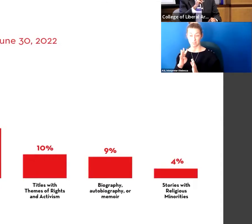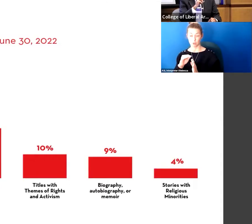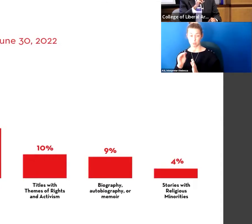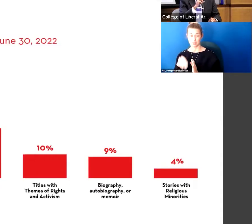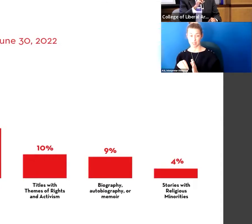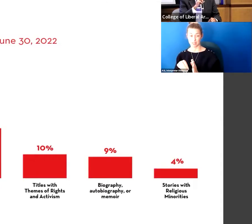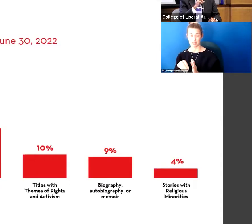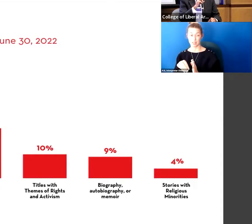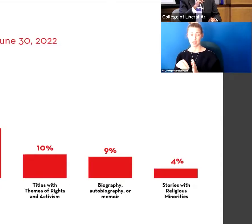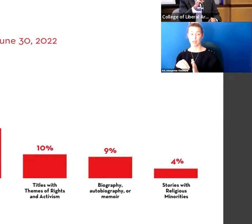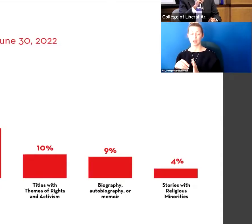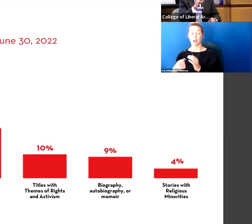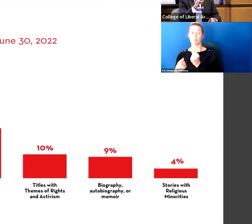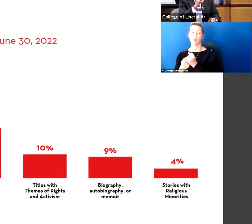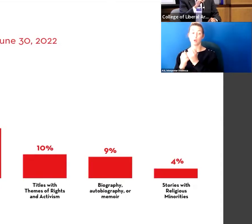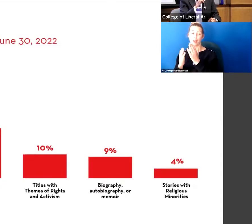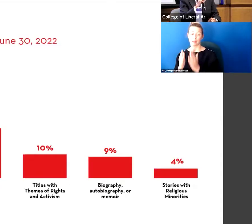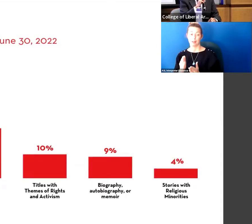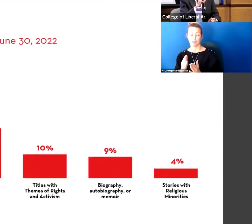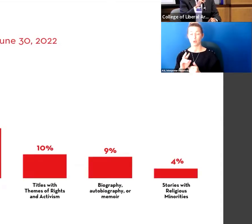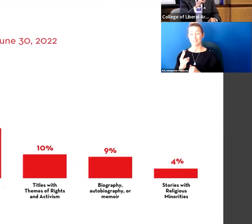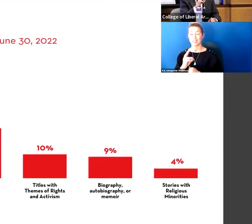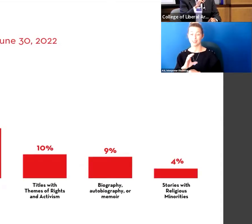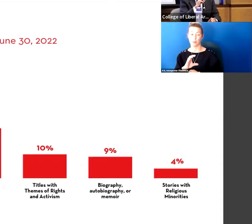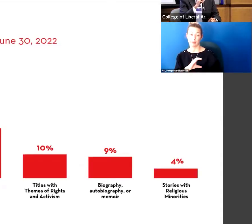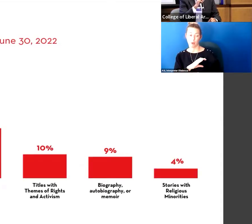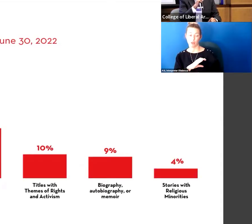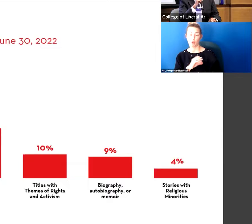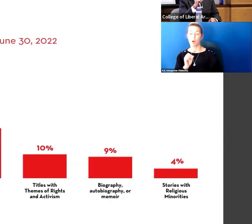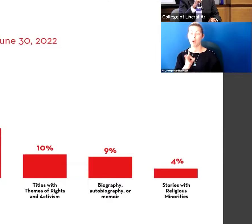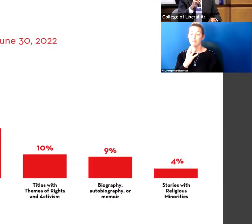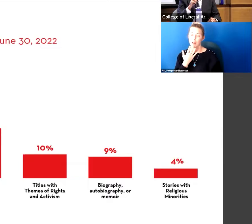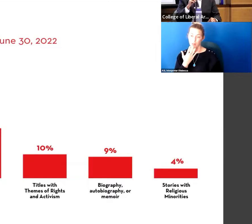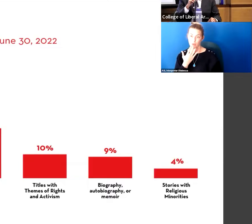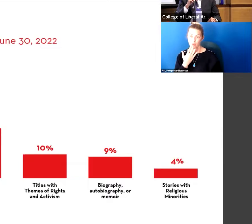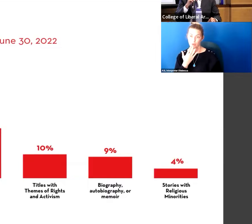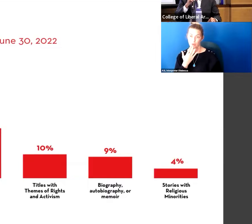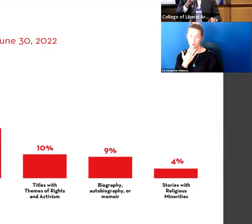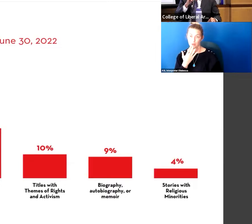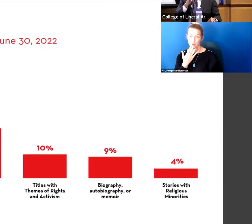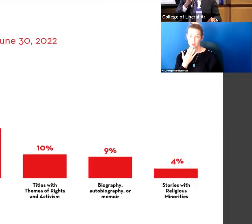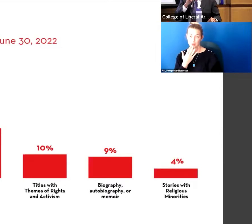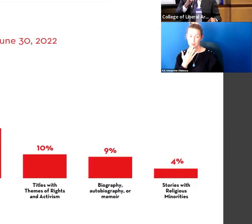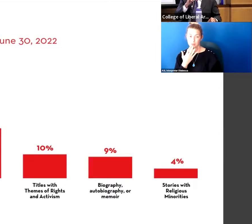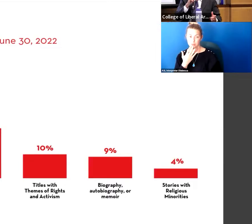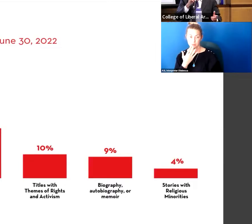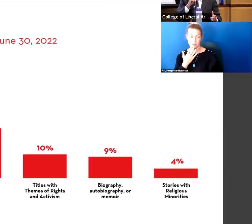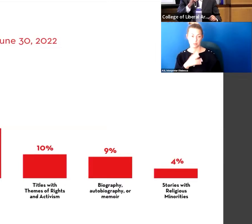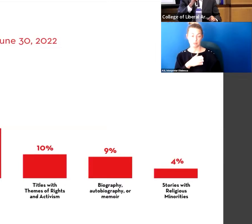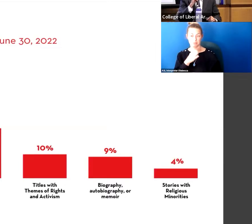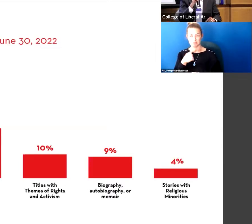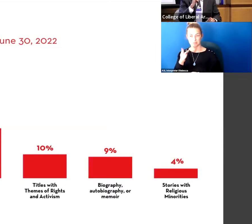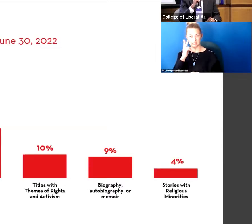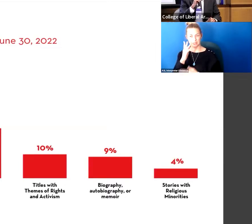is a protagonist or prominent secondary characters of color. A little bit further from there, you can see some of the other topics and